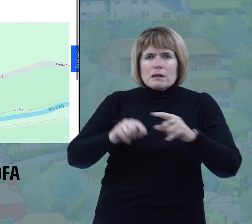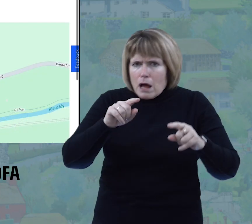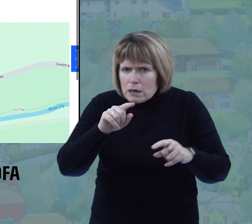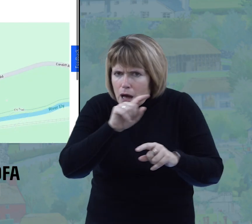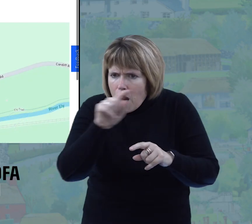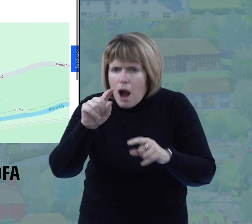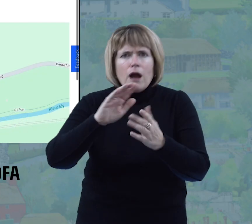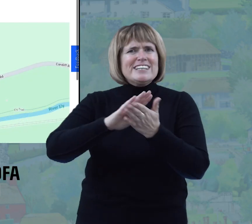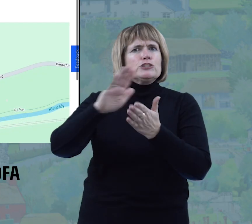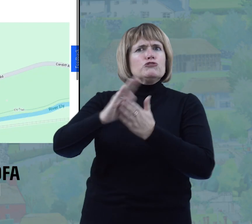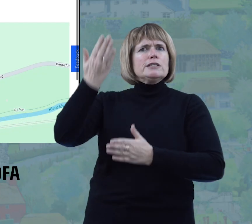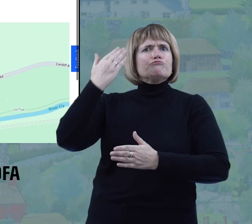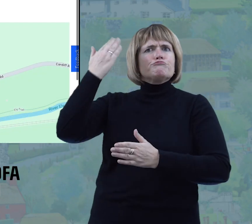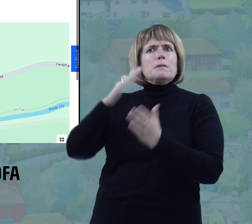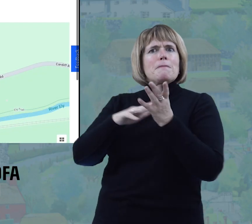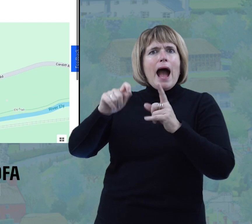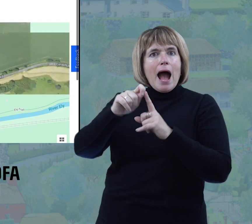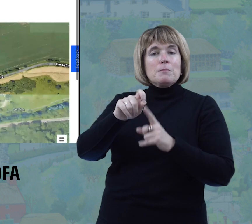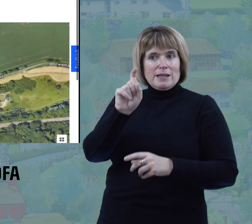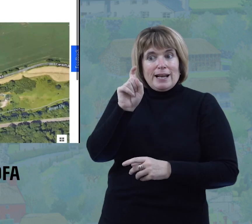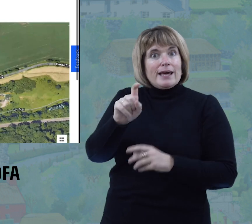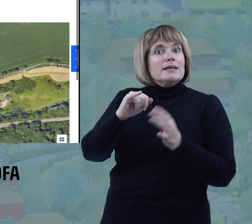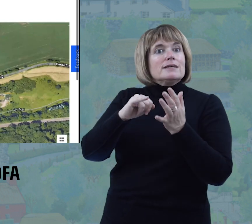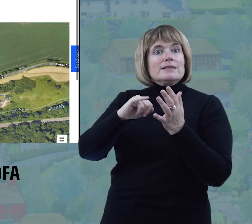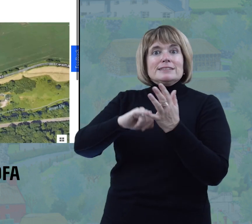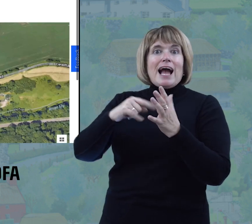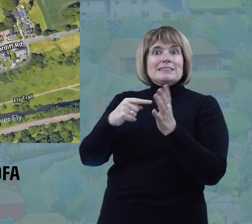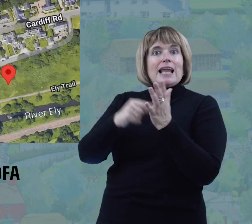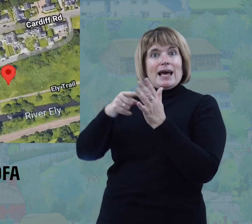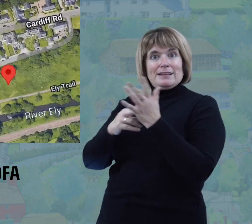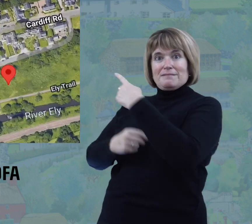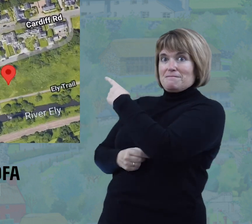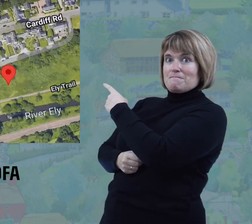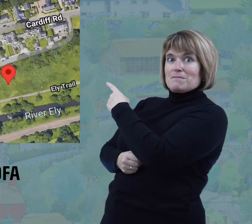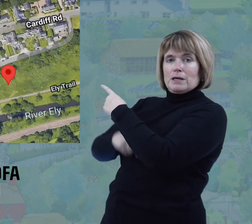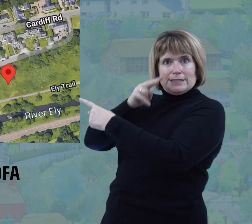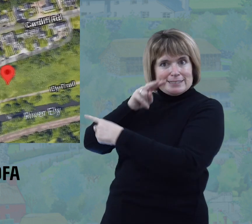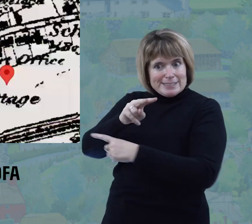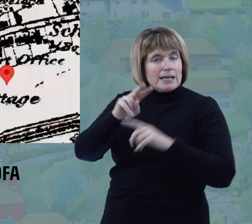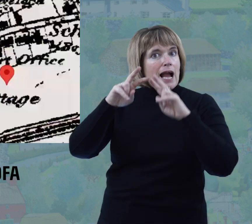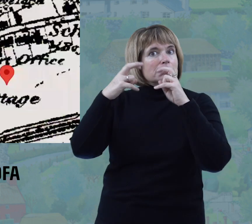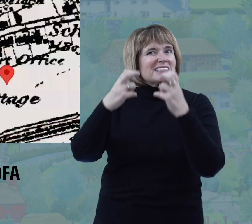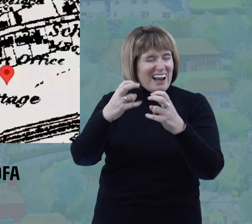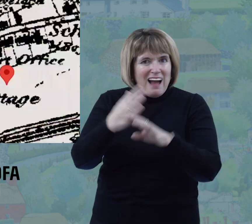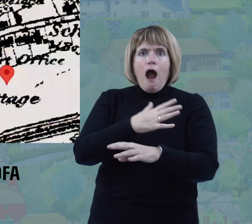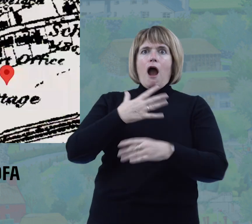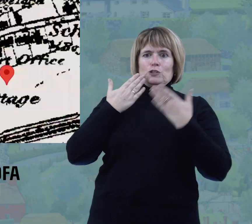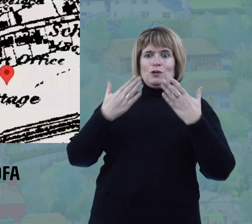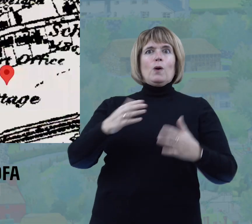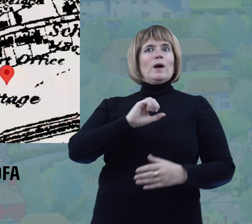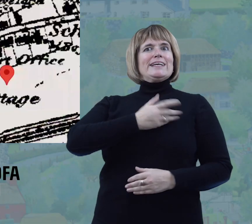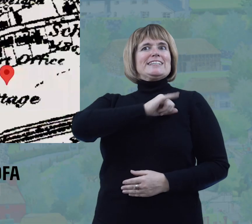between different types of historic maps to see what was there in the past. Here is St Fagans Castle now, and here it is